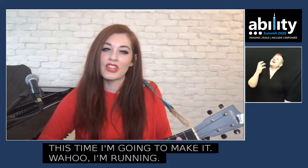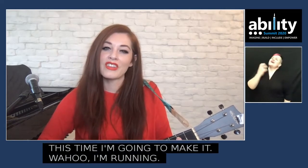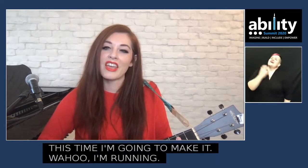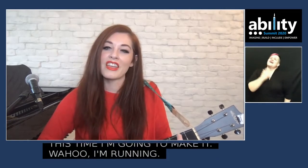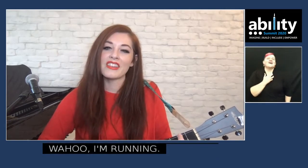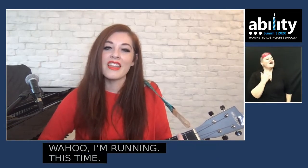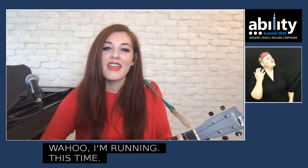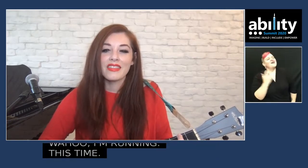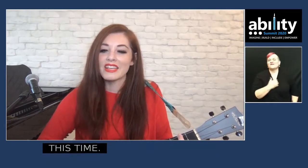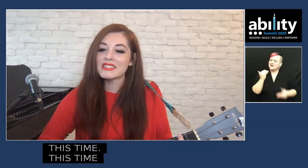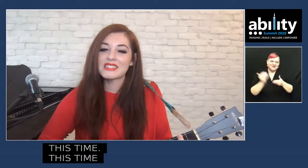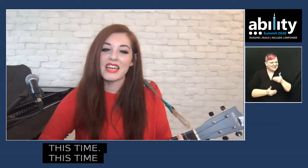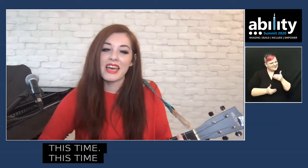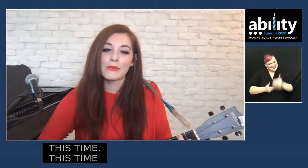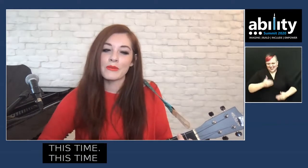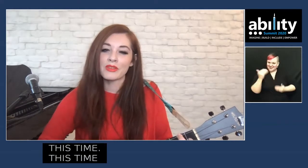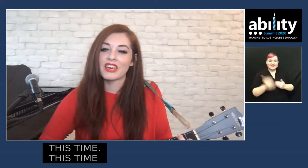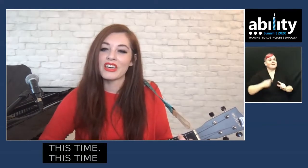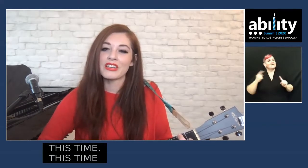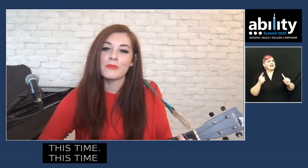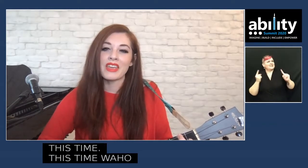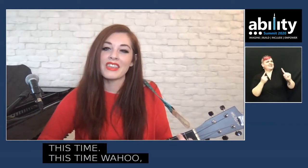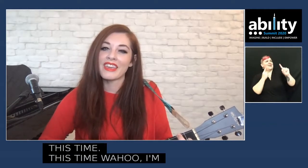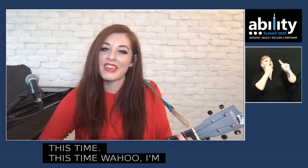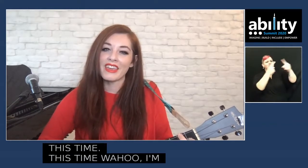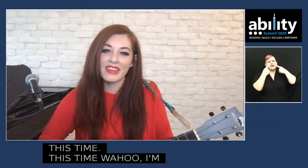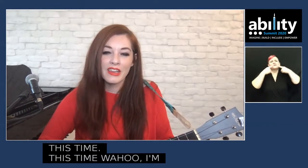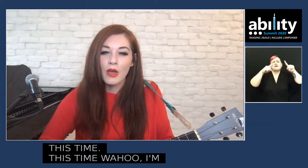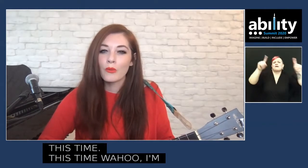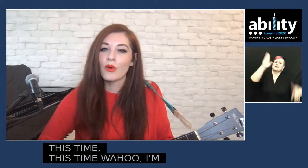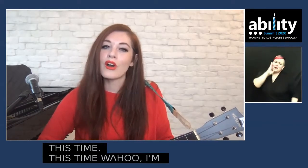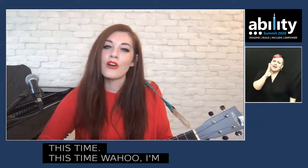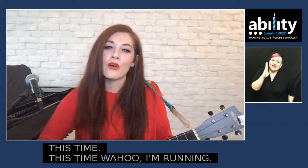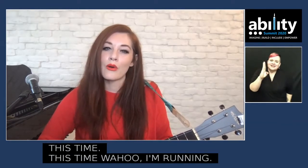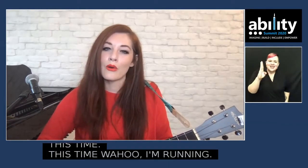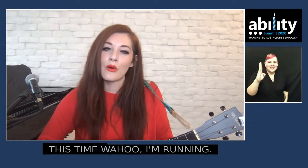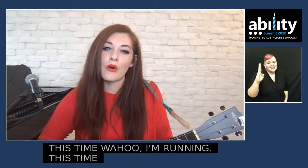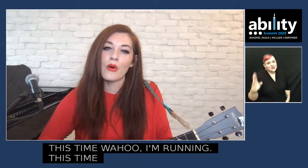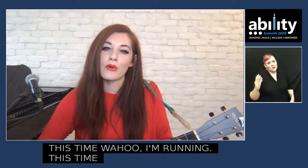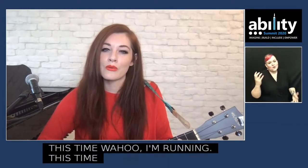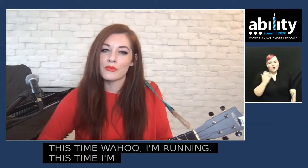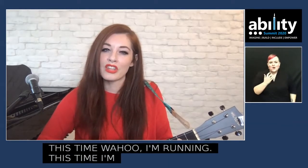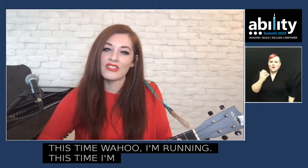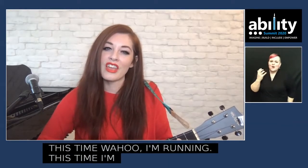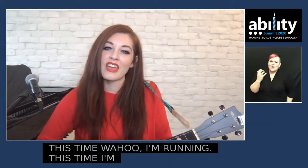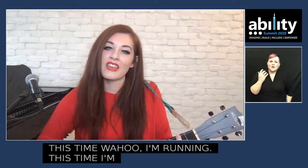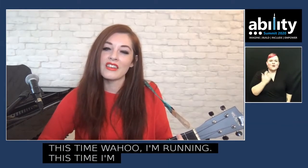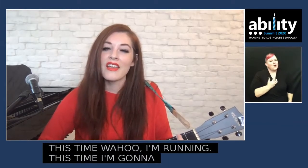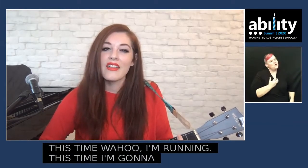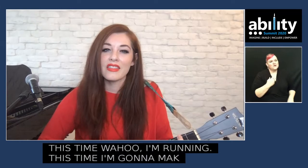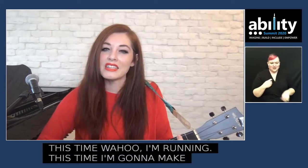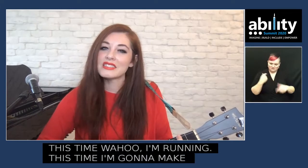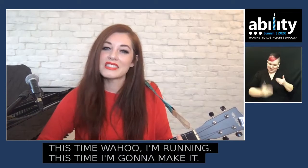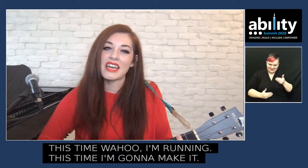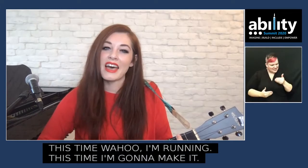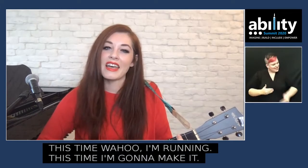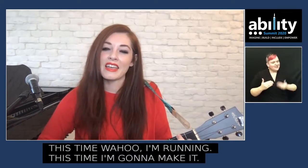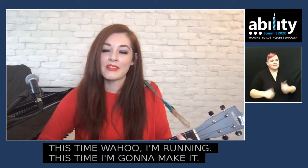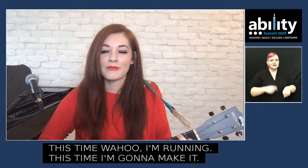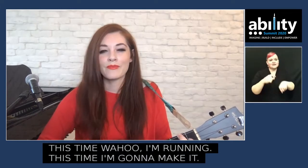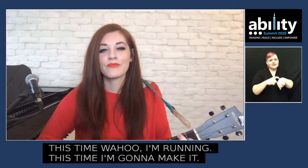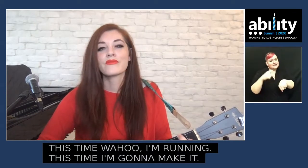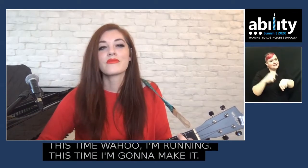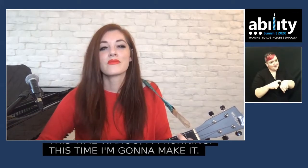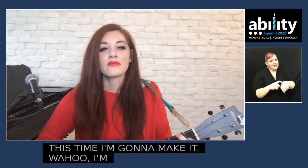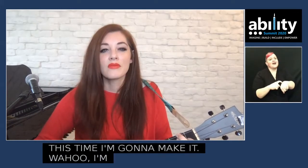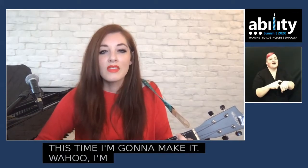Whoa, I'm running. This time I'm gonna make it. Whoa, I'm running. This